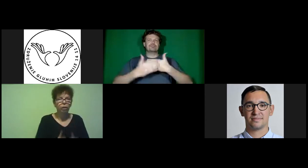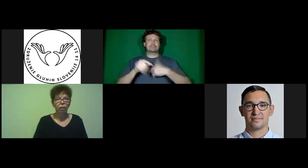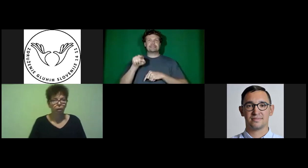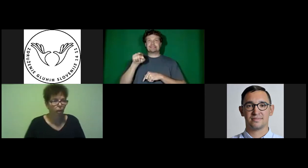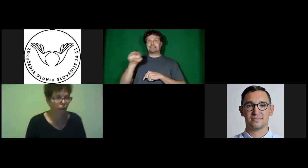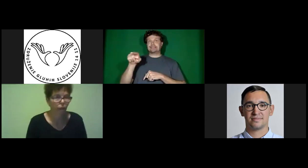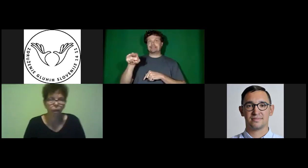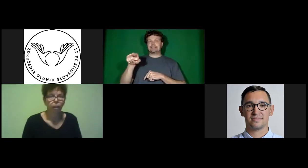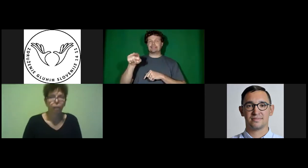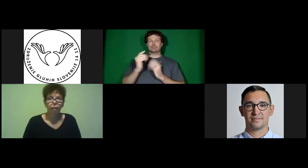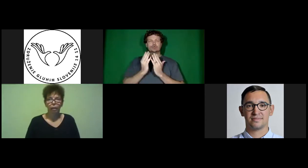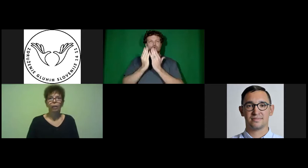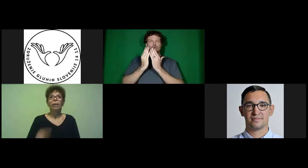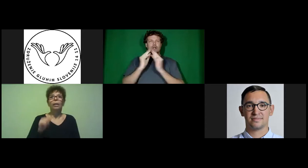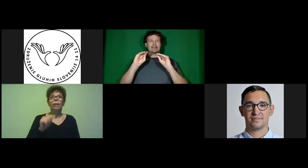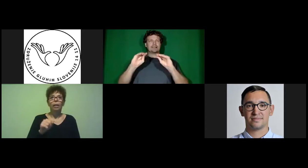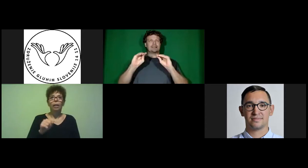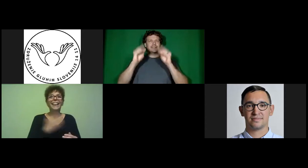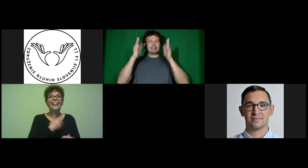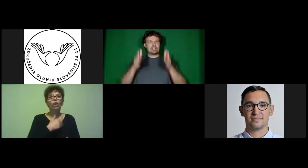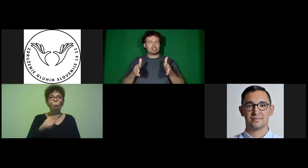an amateur team, but I loved my sports.